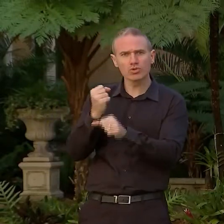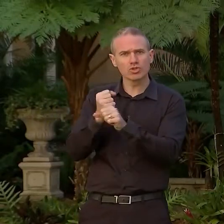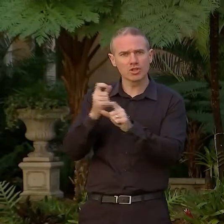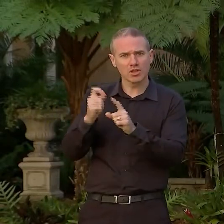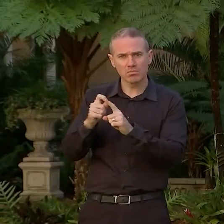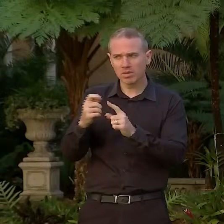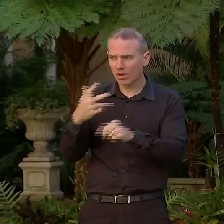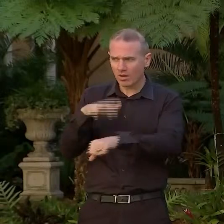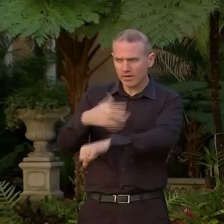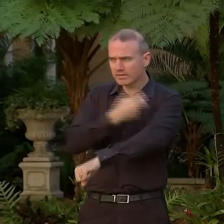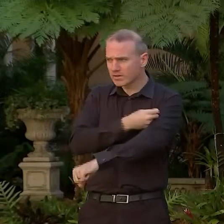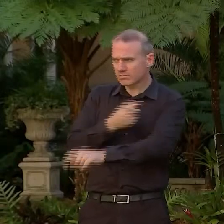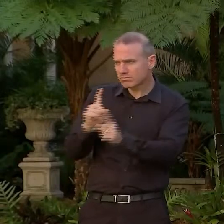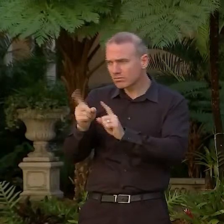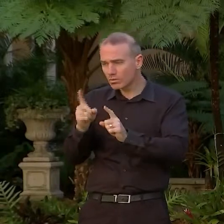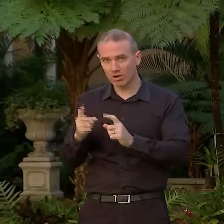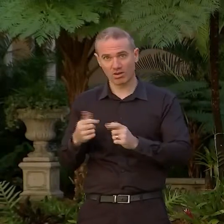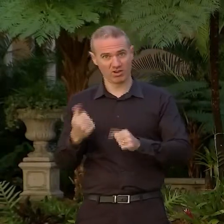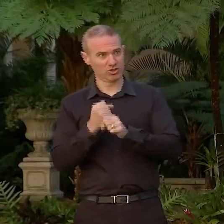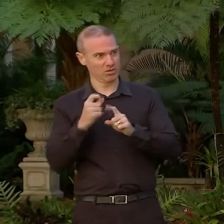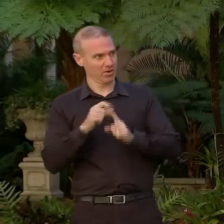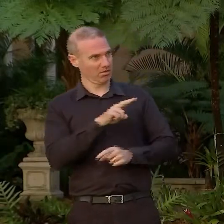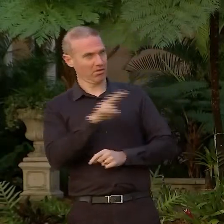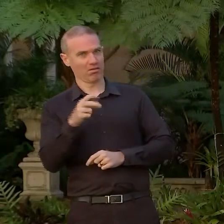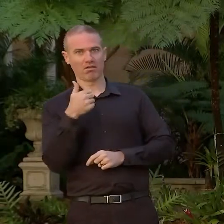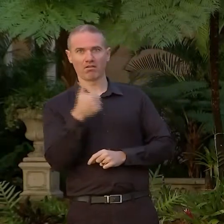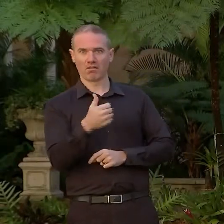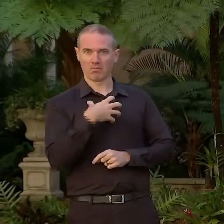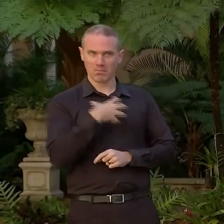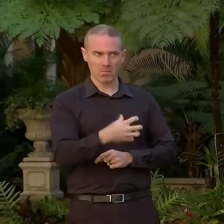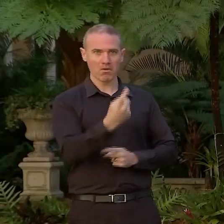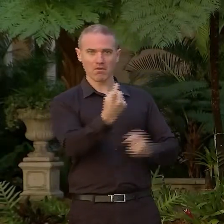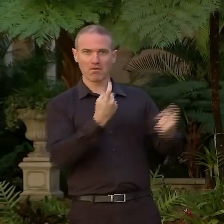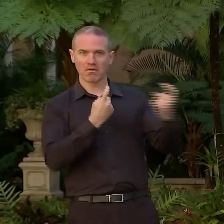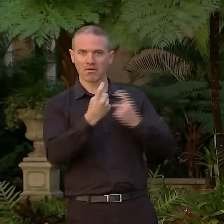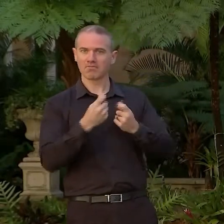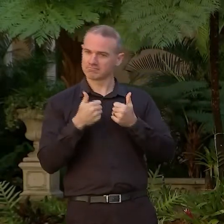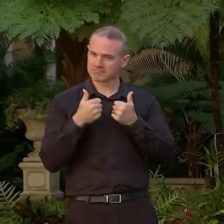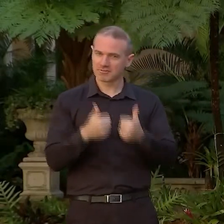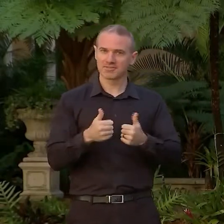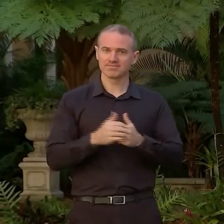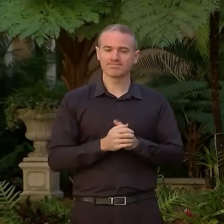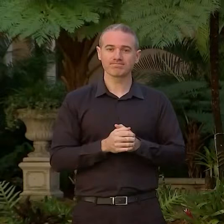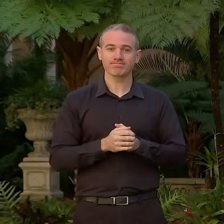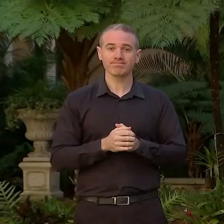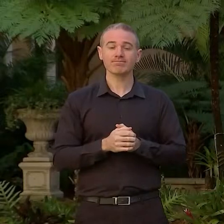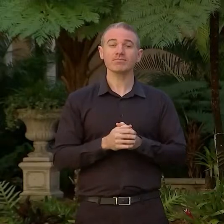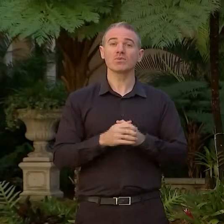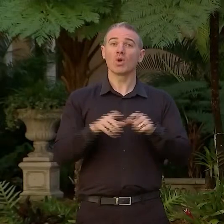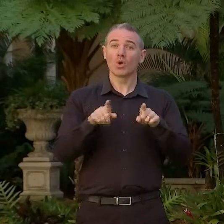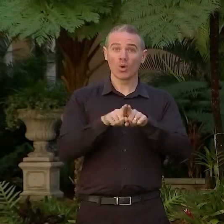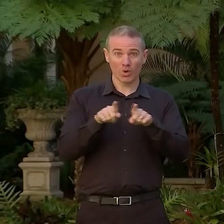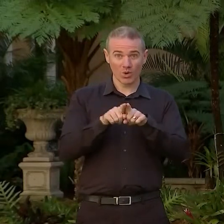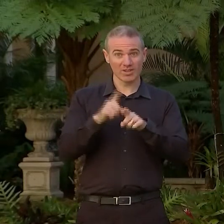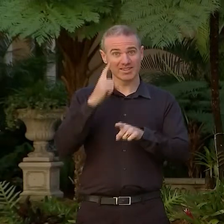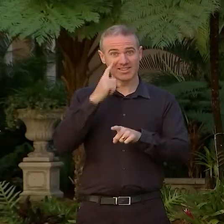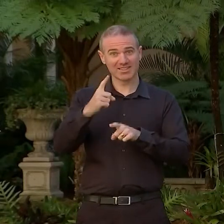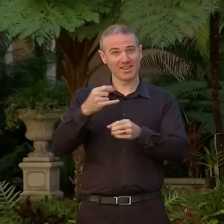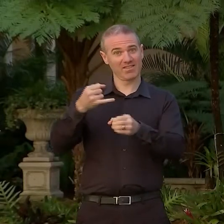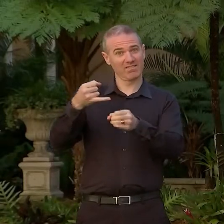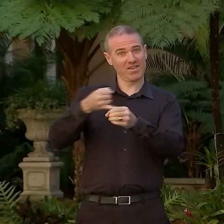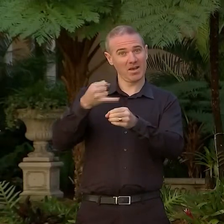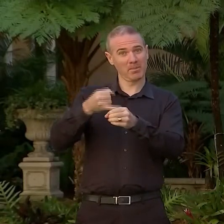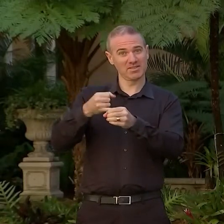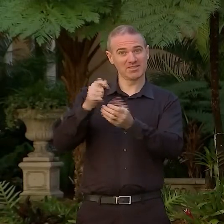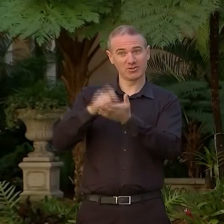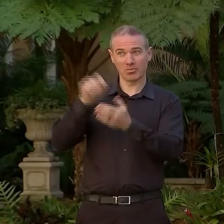vaccinated. And we strongly encourage them to do that. Of course, great news, we will see pharmacies, community pharmacies in